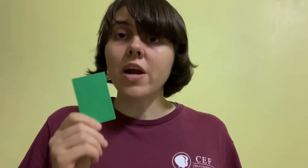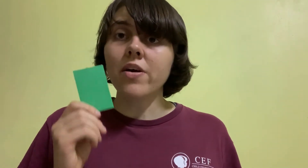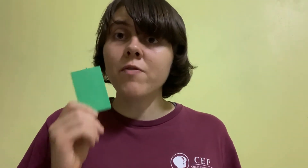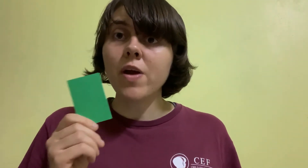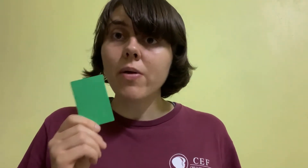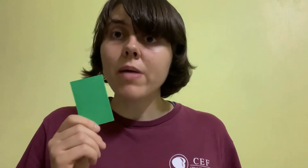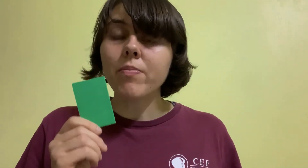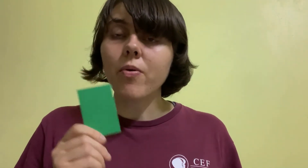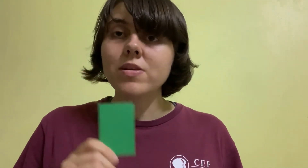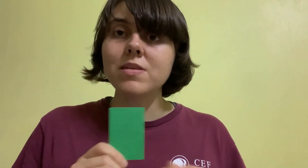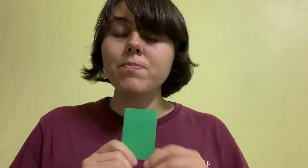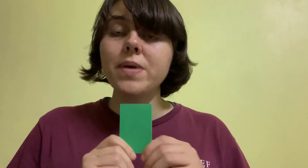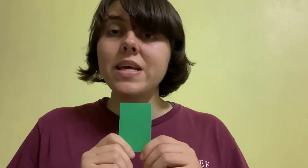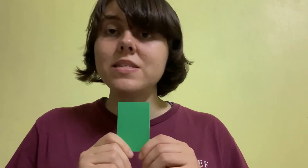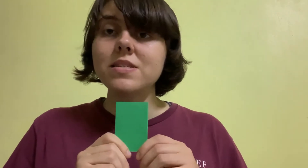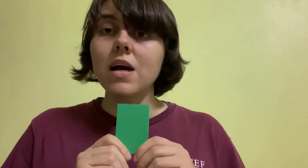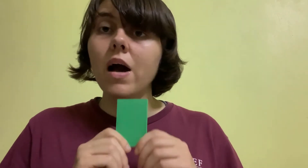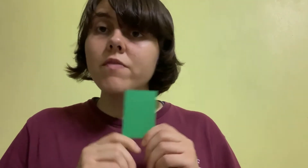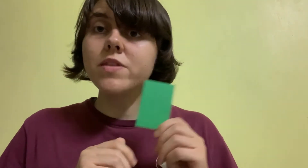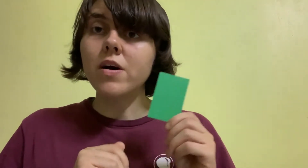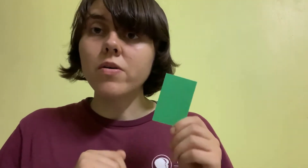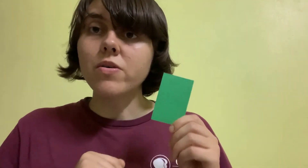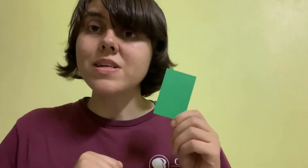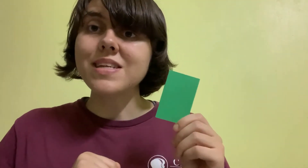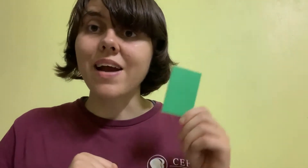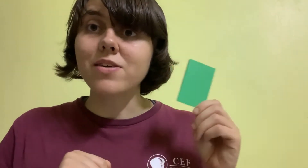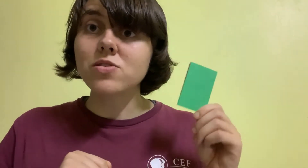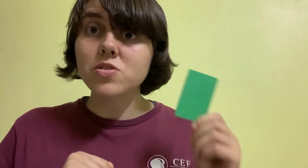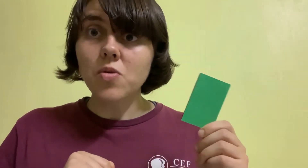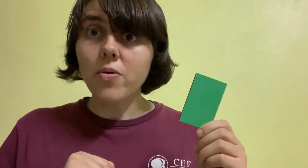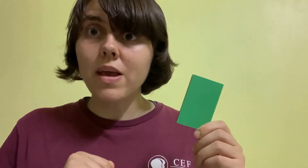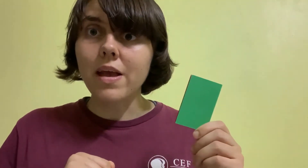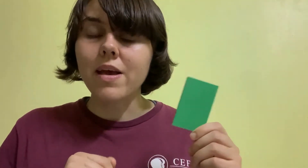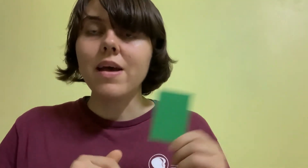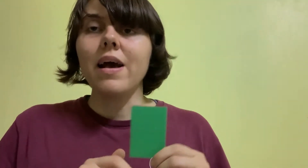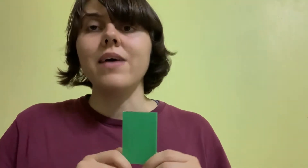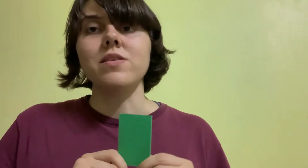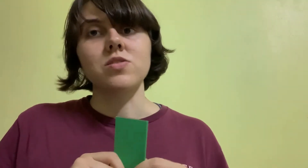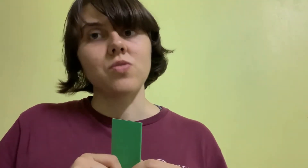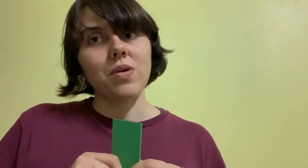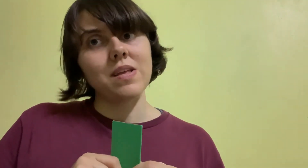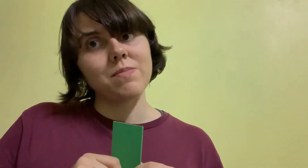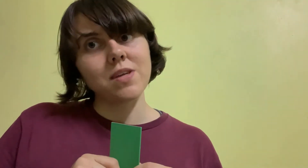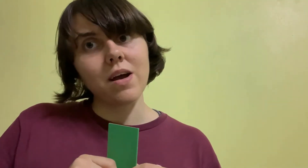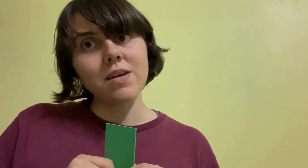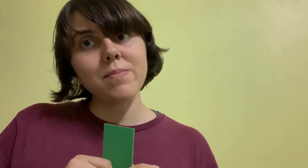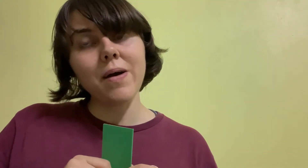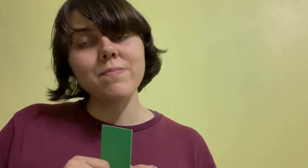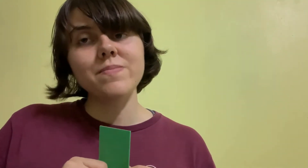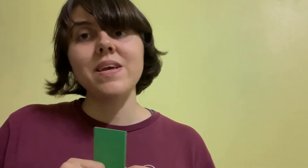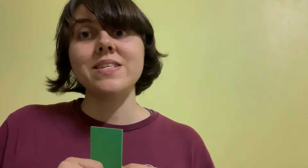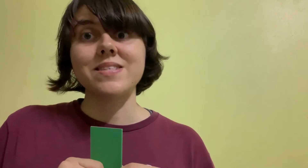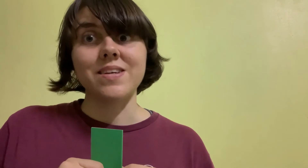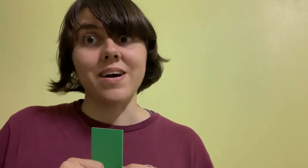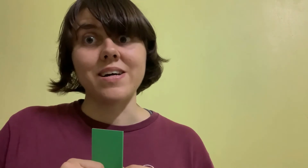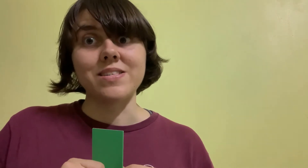a very important piece of the whole entire story. And the story that I'm talking about is God's